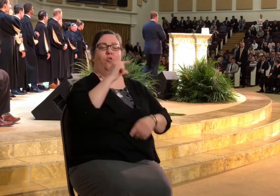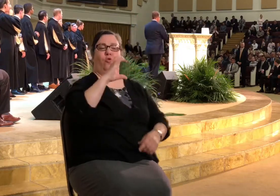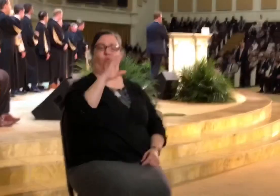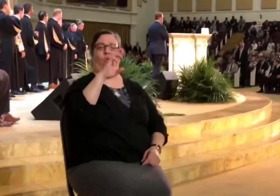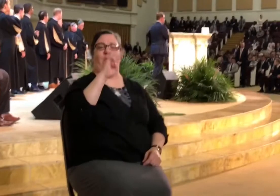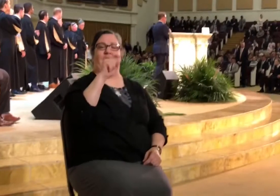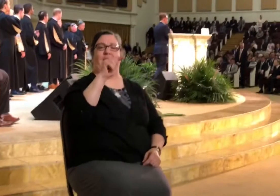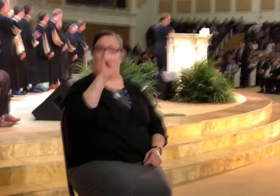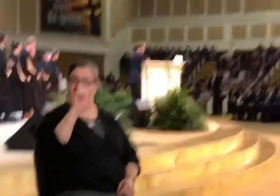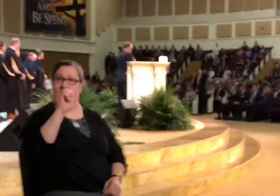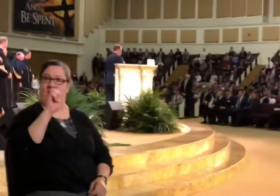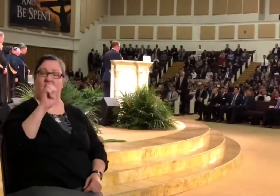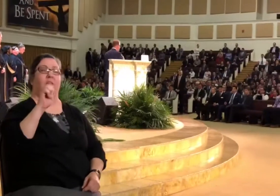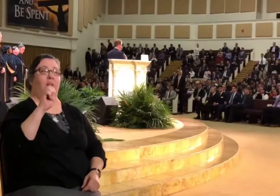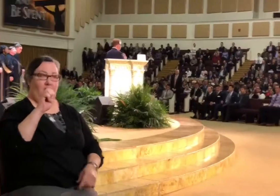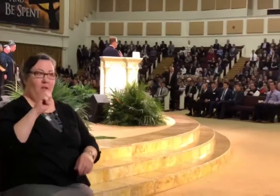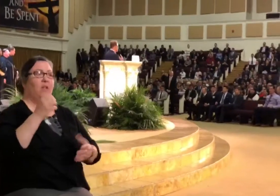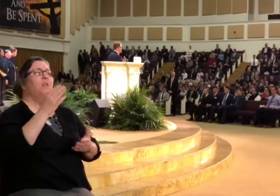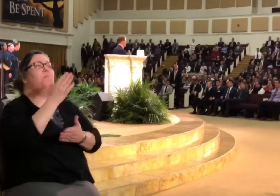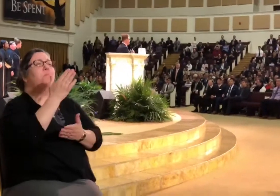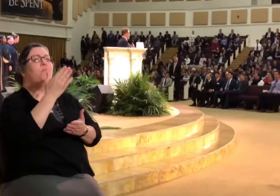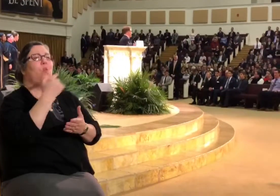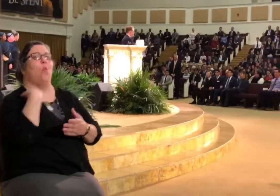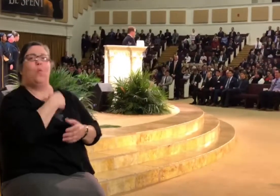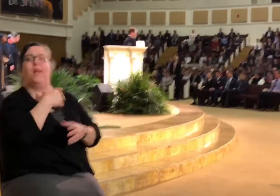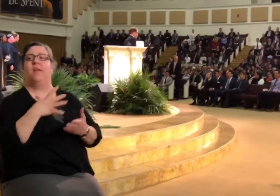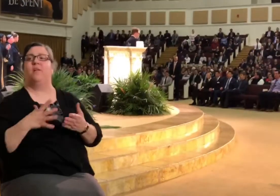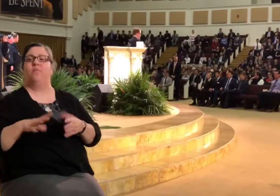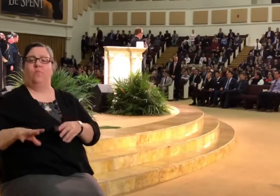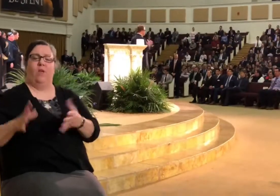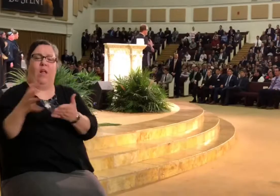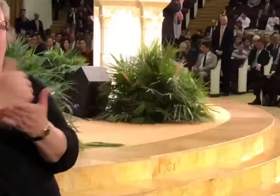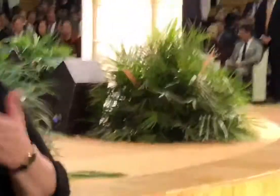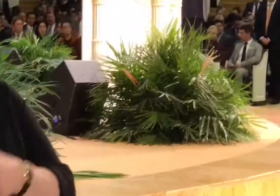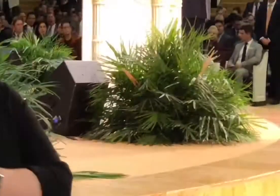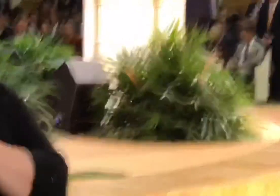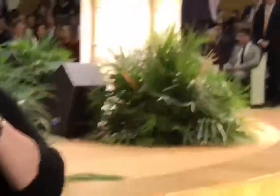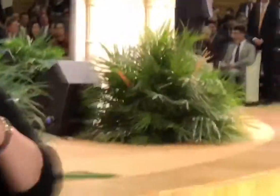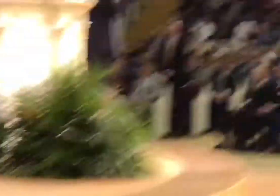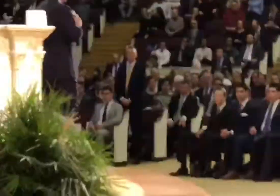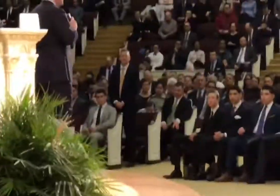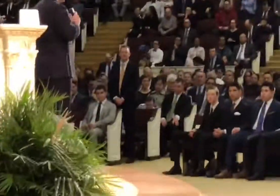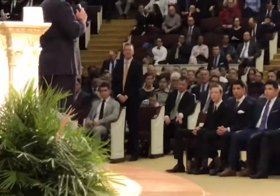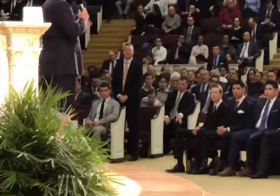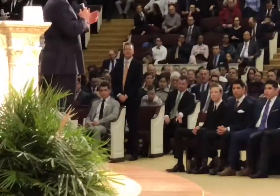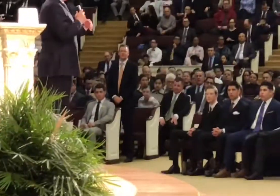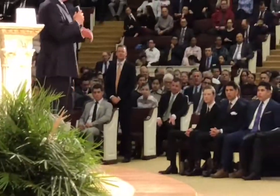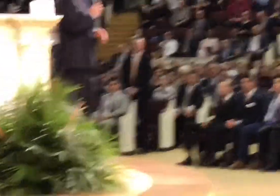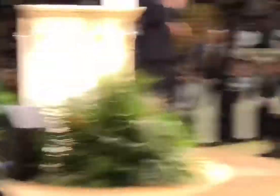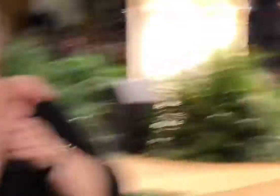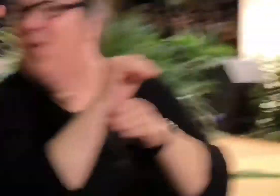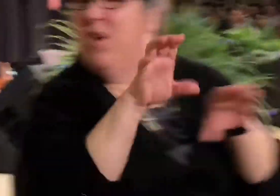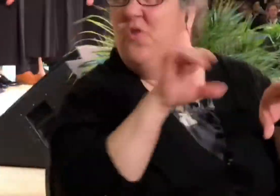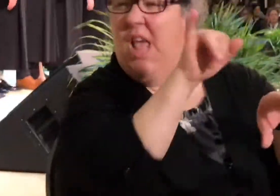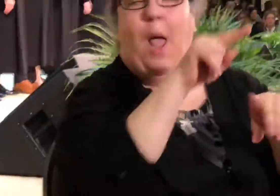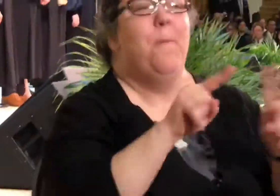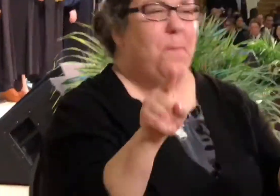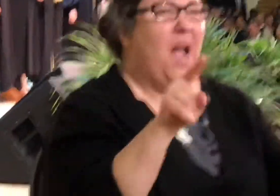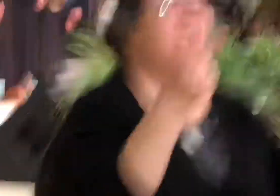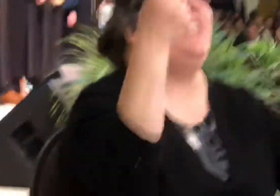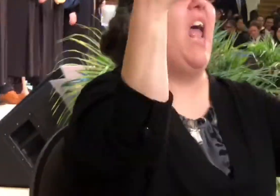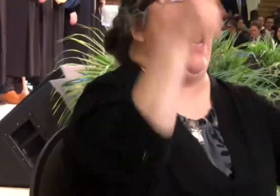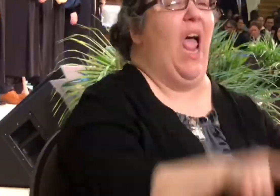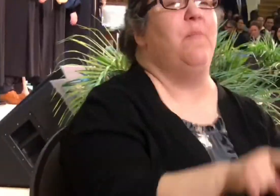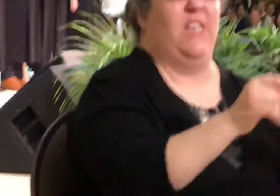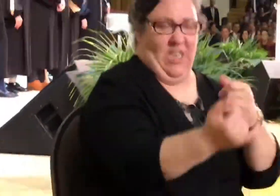took an offering. Maybe some of you wanted to be participants in that. Normally we do that on Friday night. The Holy Ghost just kind of opened up and it flowed out of the